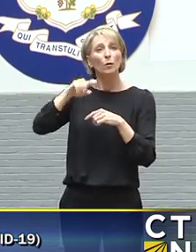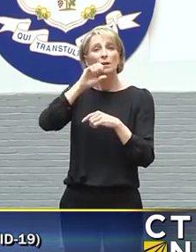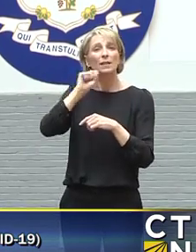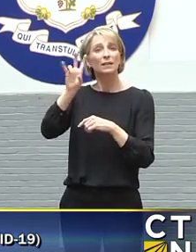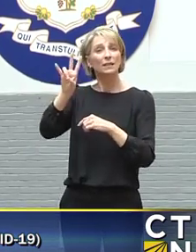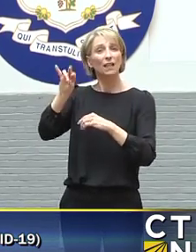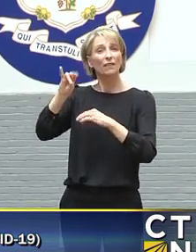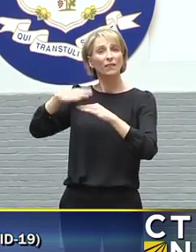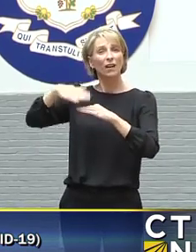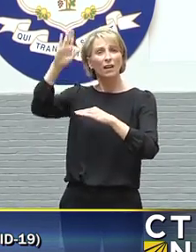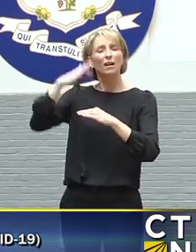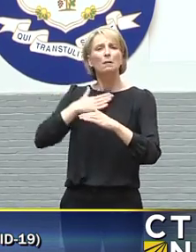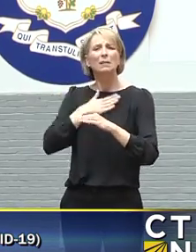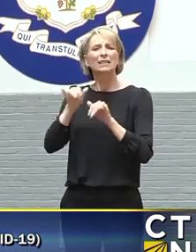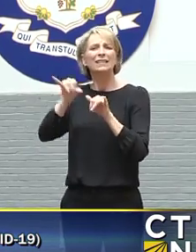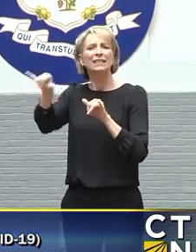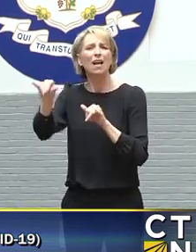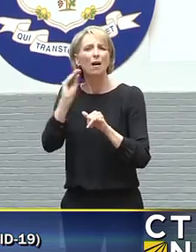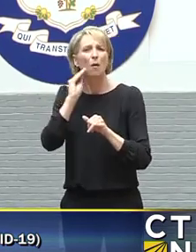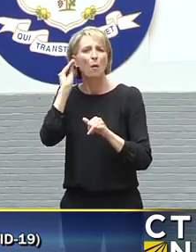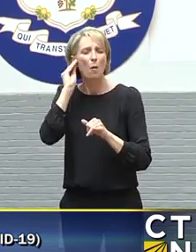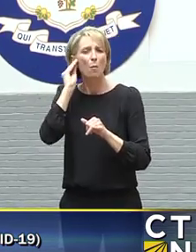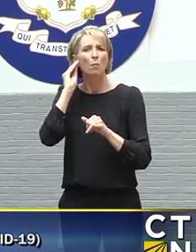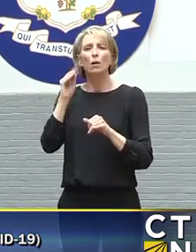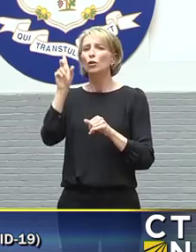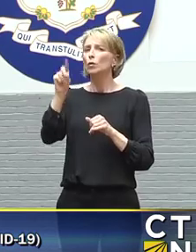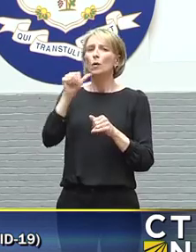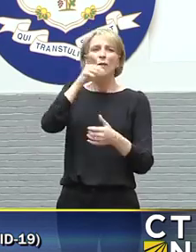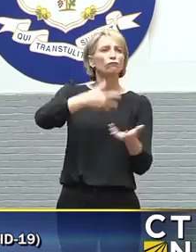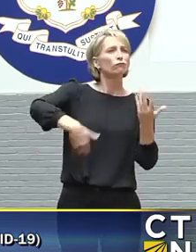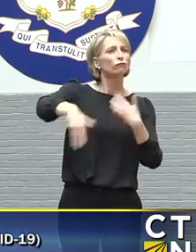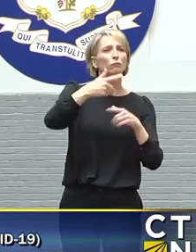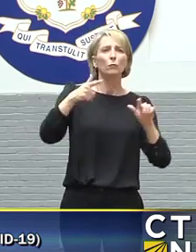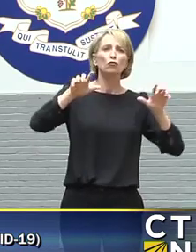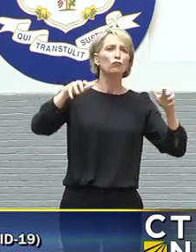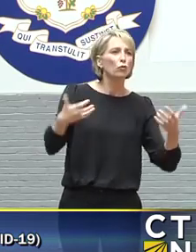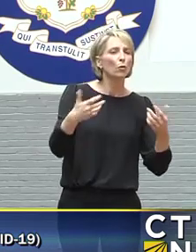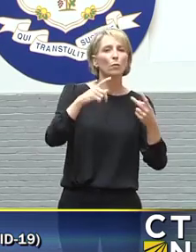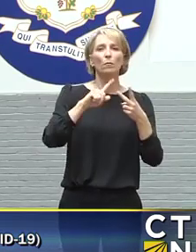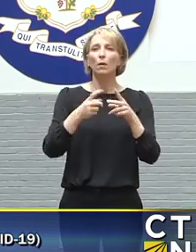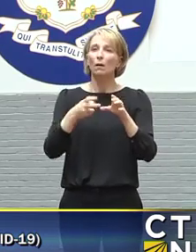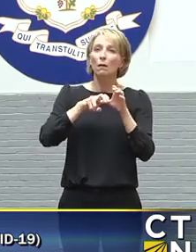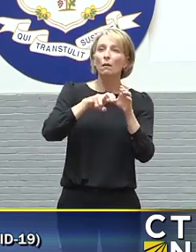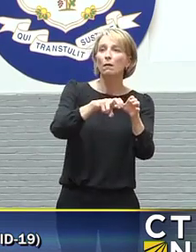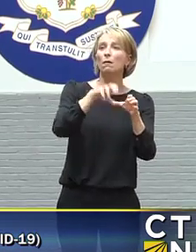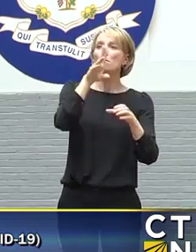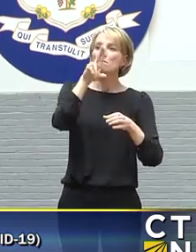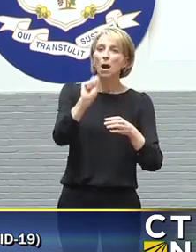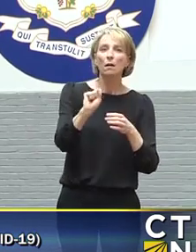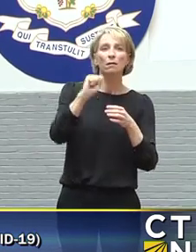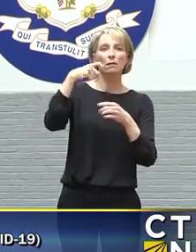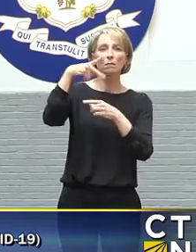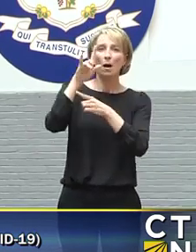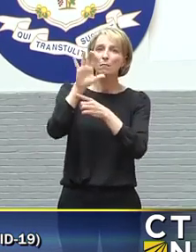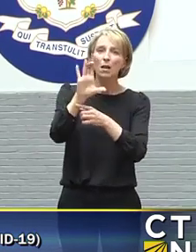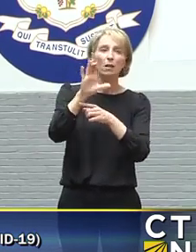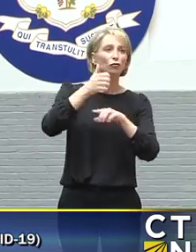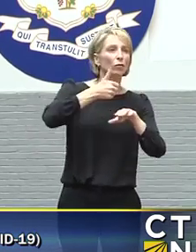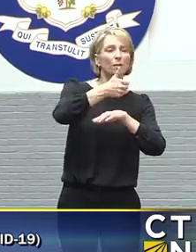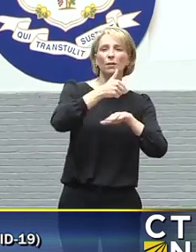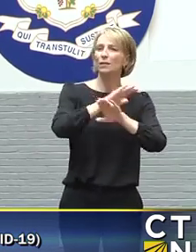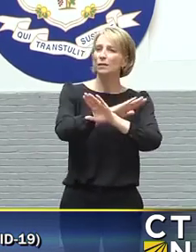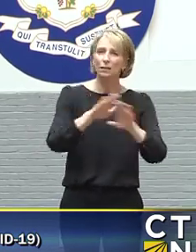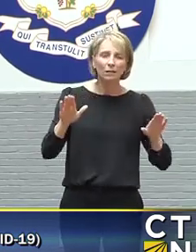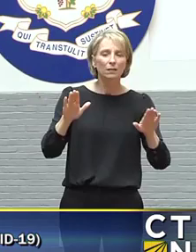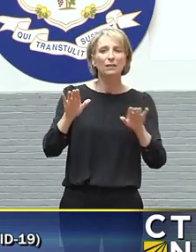home. Solitary exercise, no big groups, stay off of public transportation. But more importantly, when it comes to our